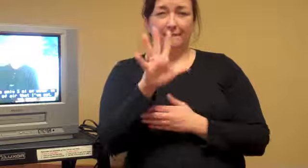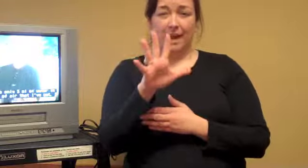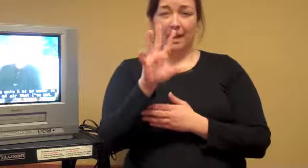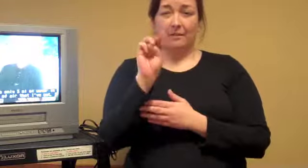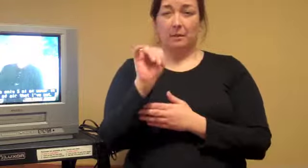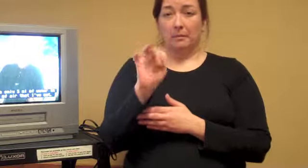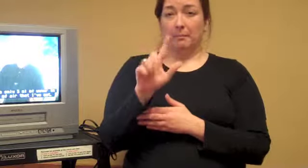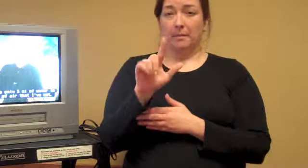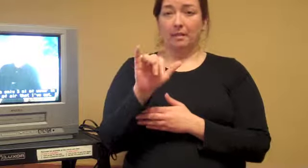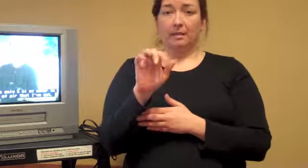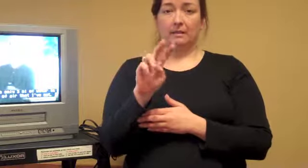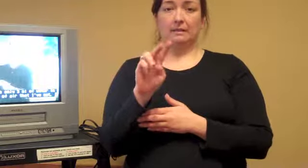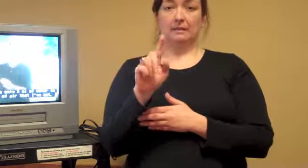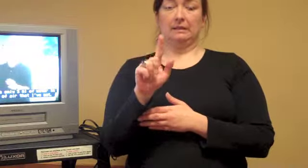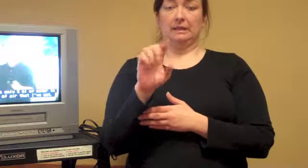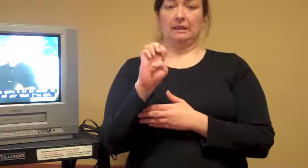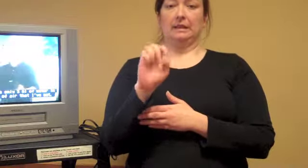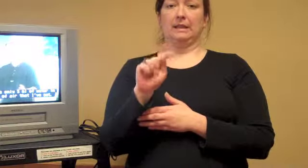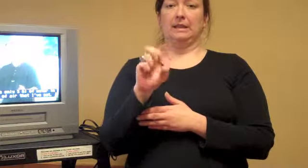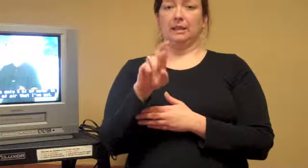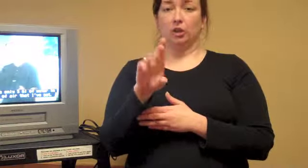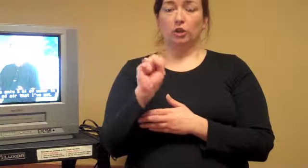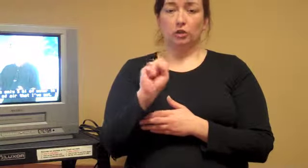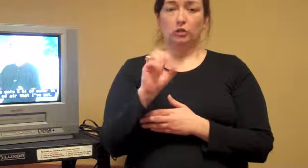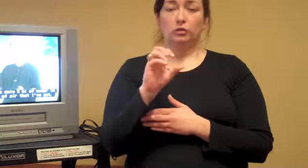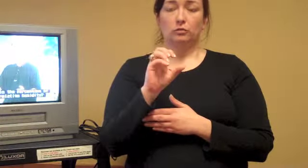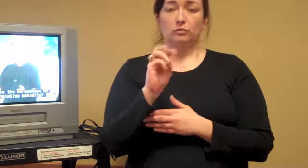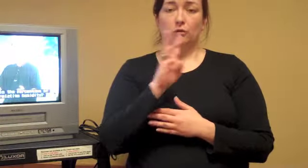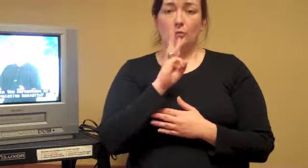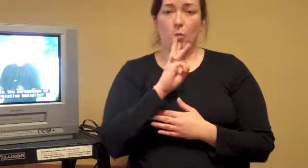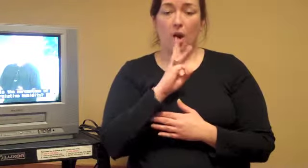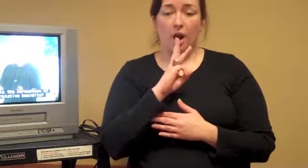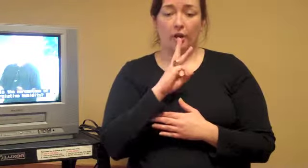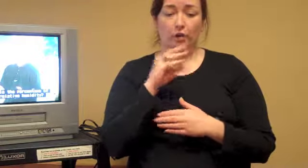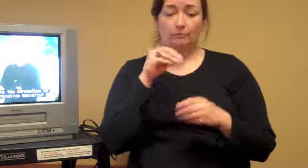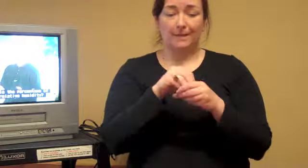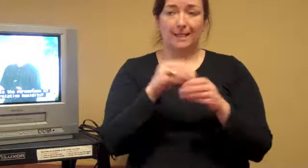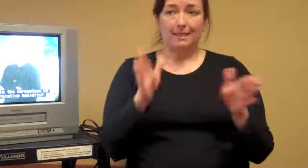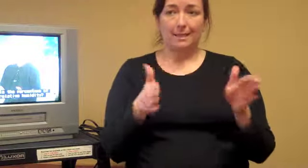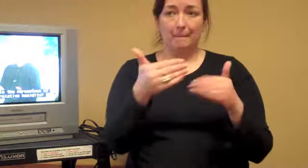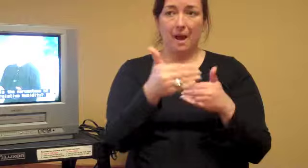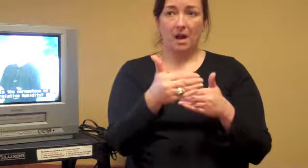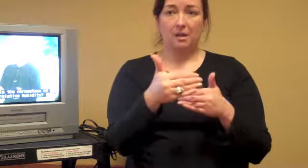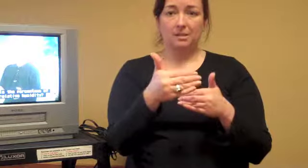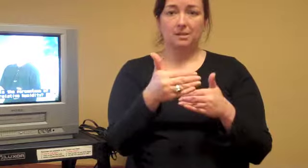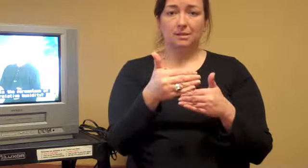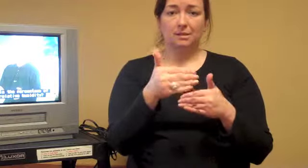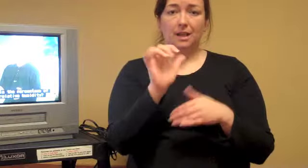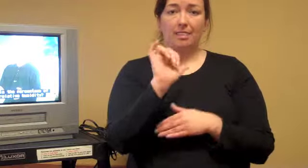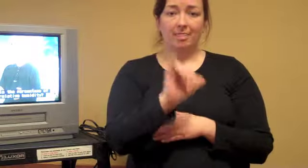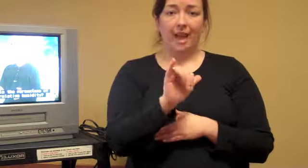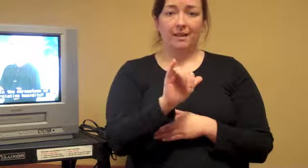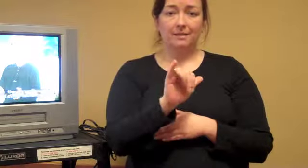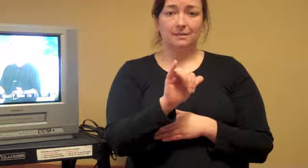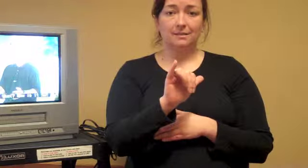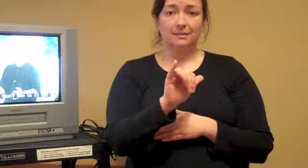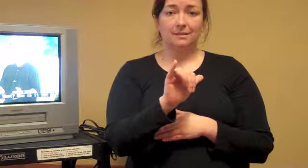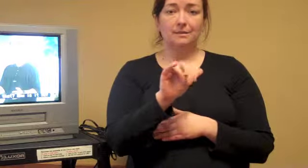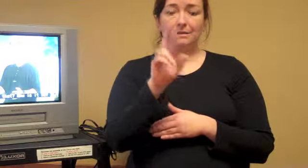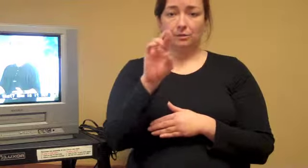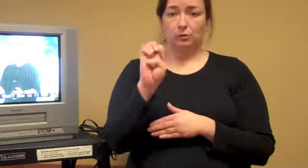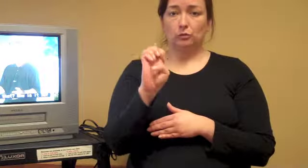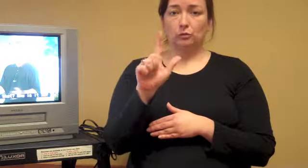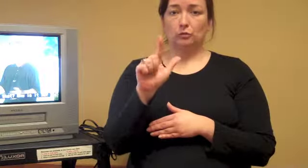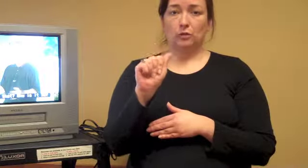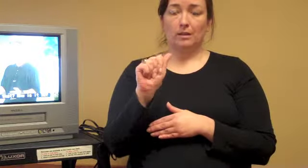this box of air that I've got. What is the percentage of the relative humidity? What's